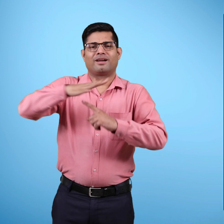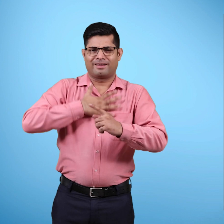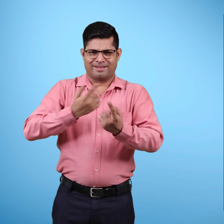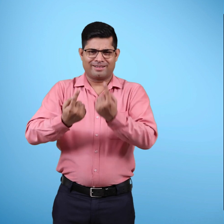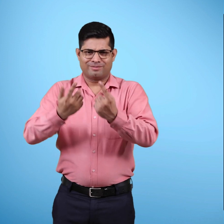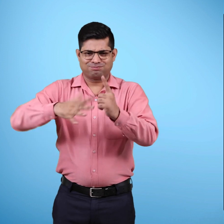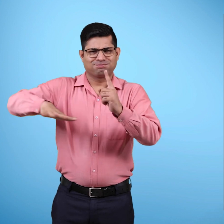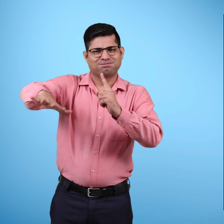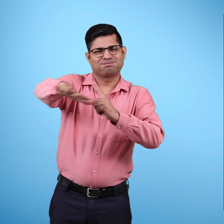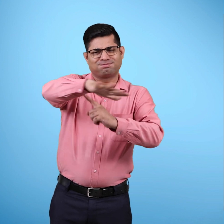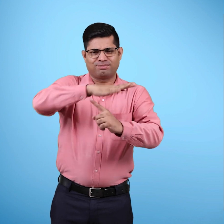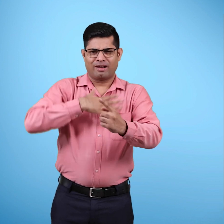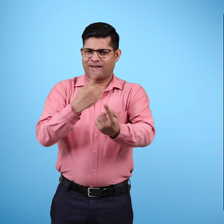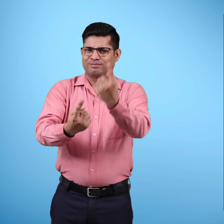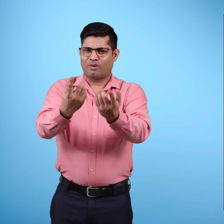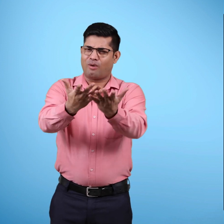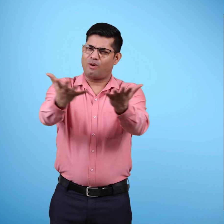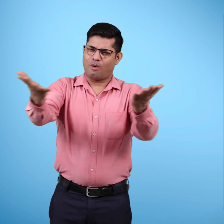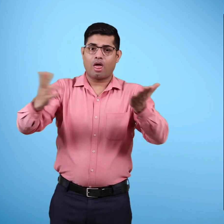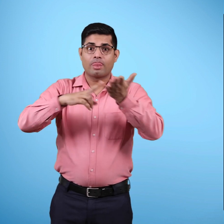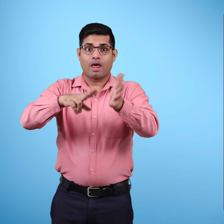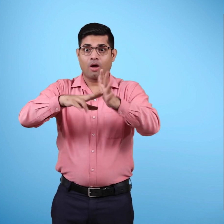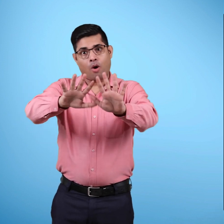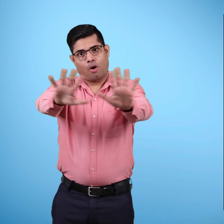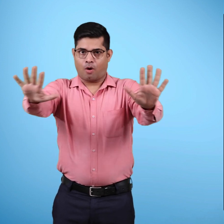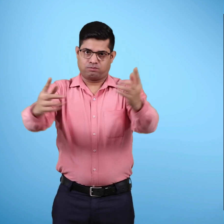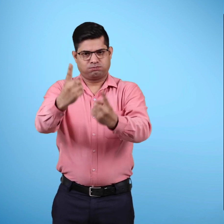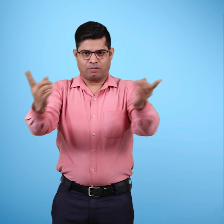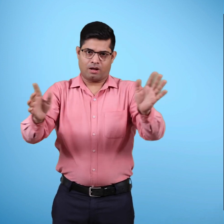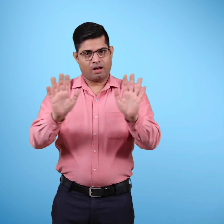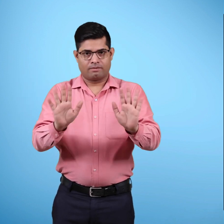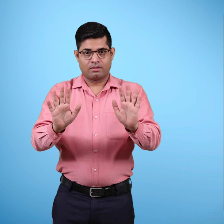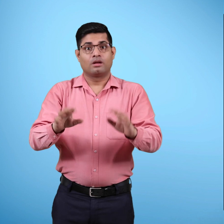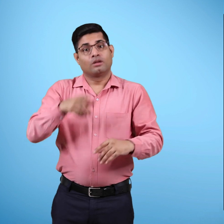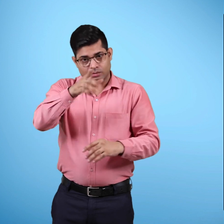Go to an open ground where many wild plants are growing.